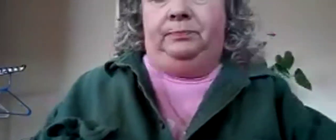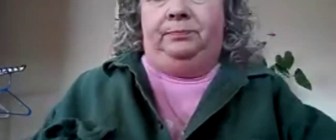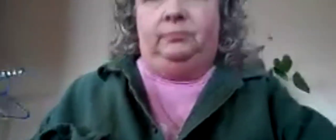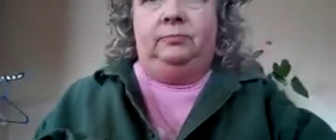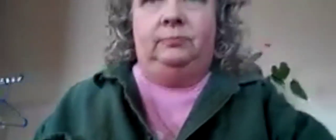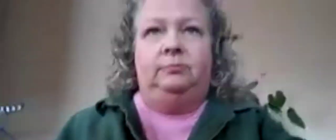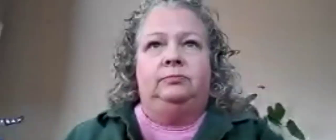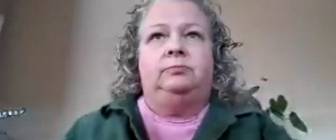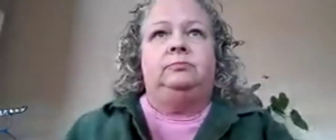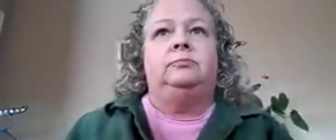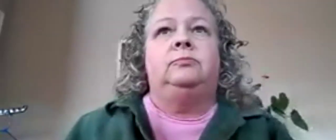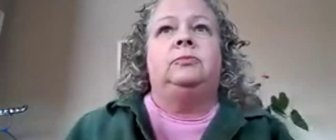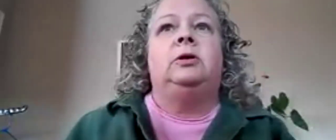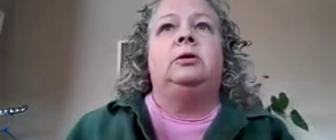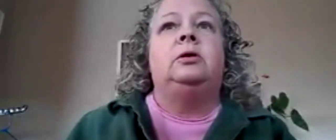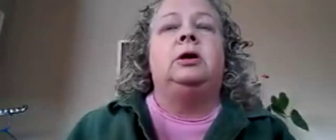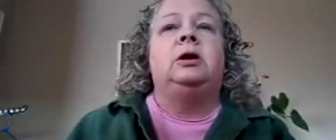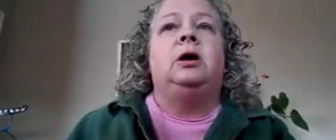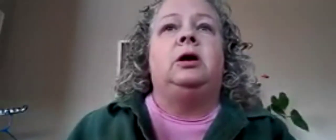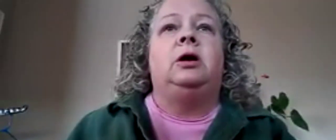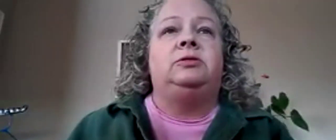Did you say Jess Lee?